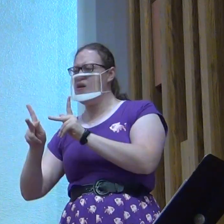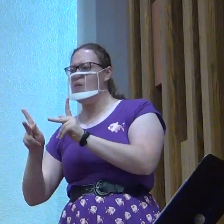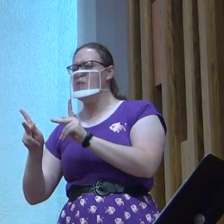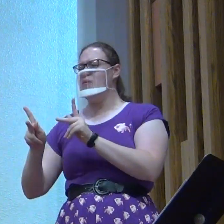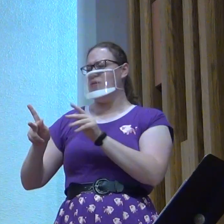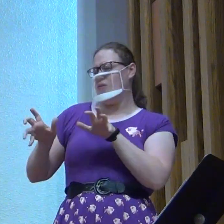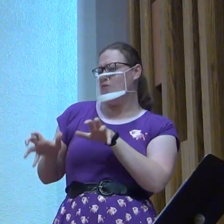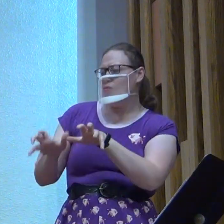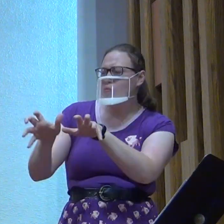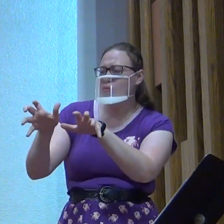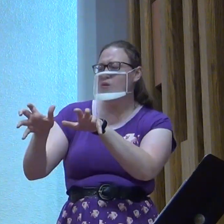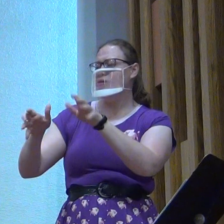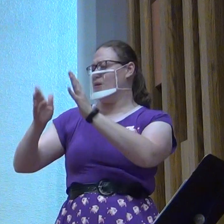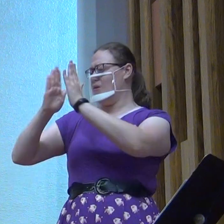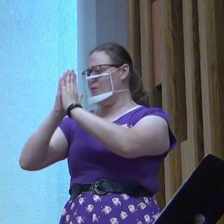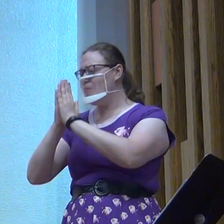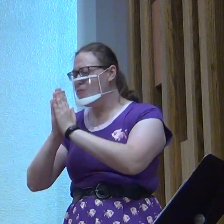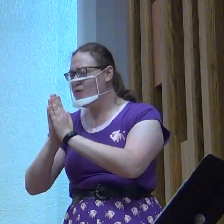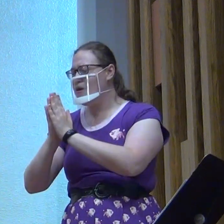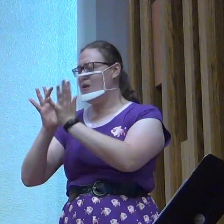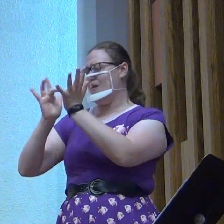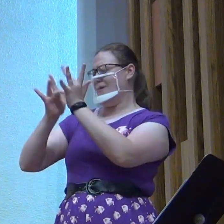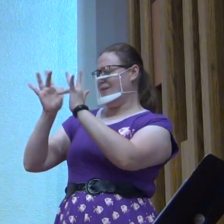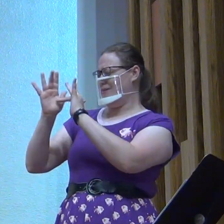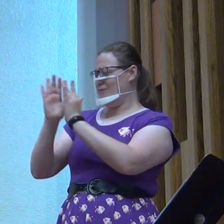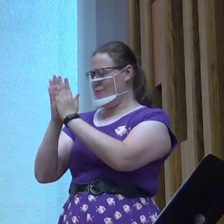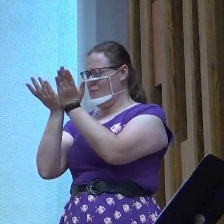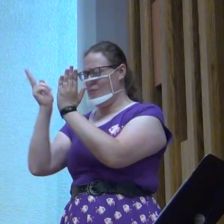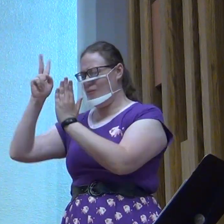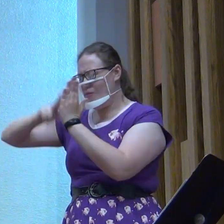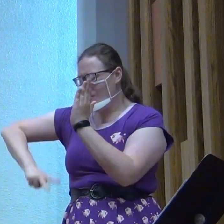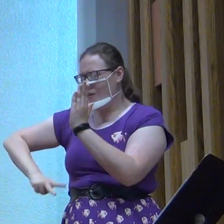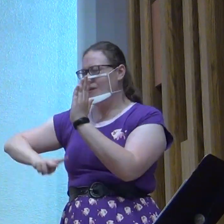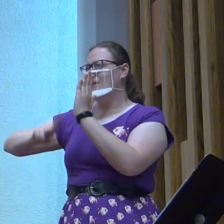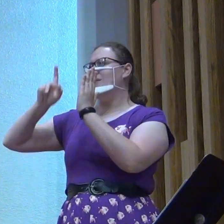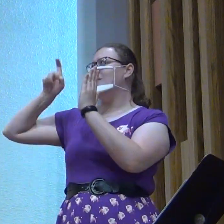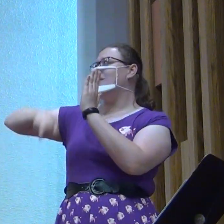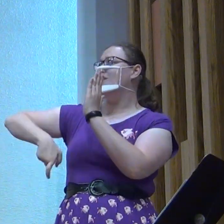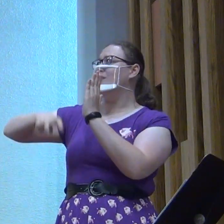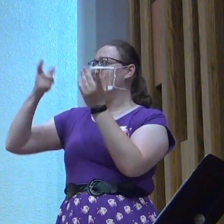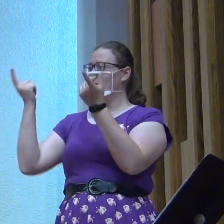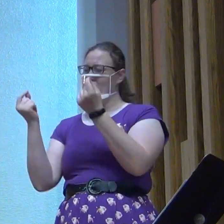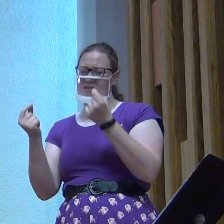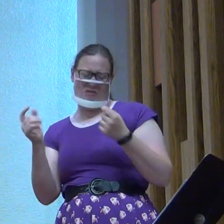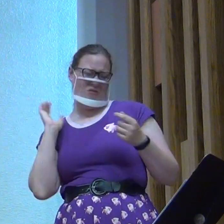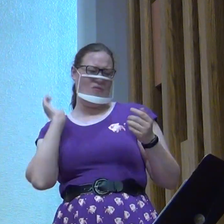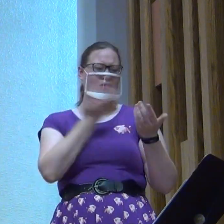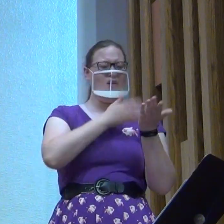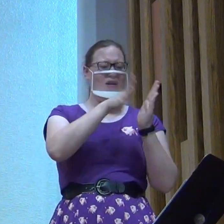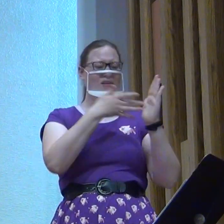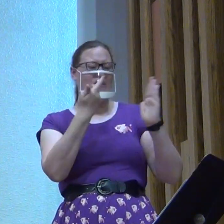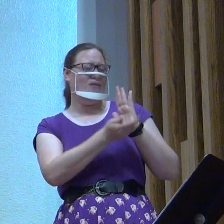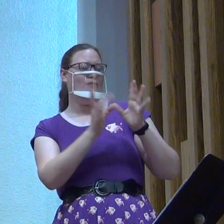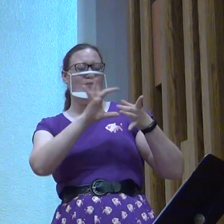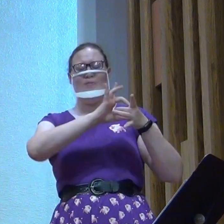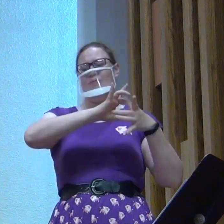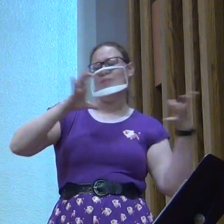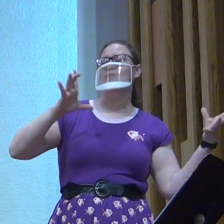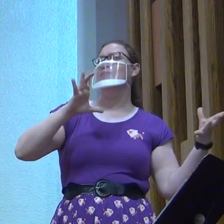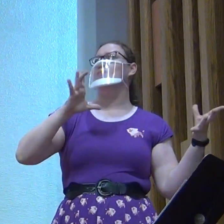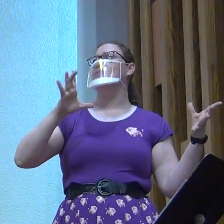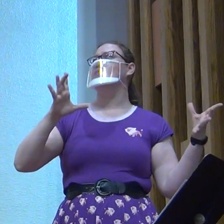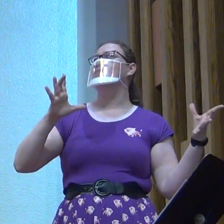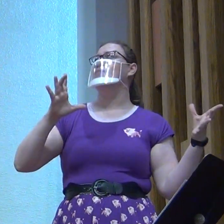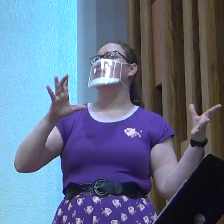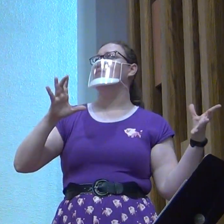to pray, to read scripture, that we need to drop what we thought we needed